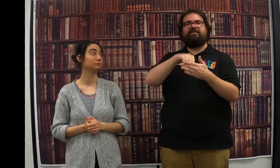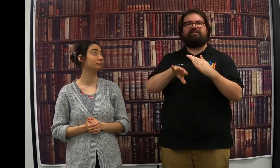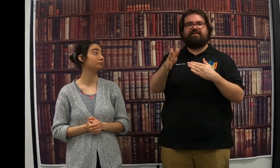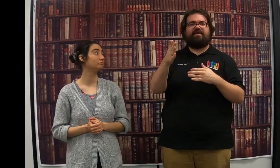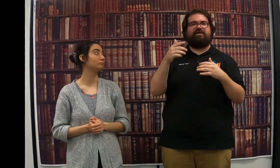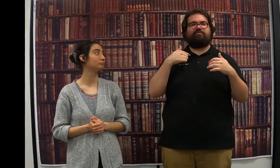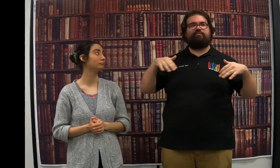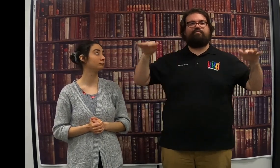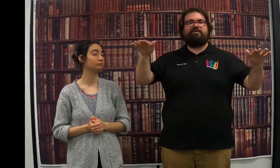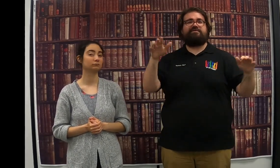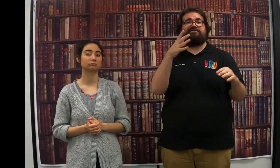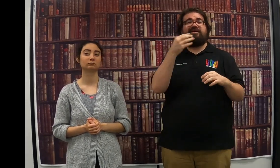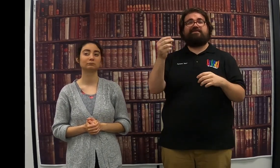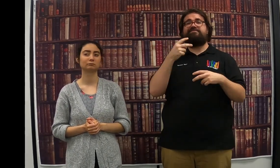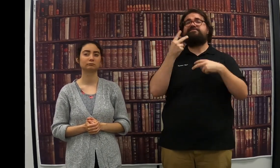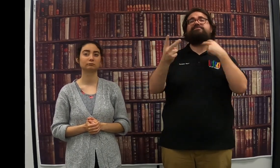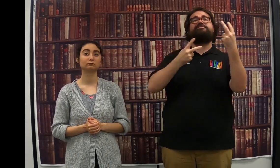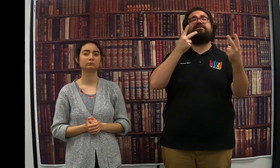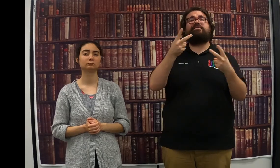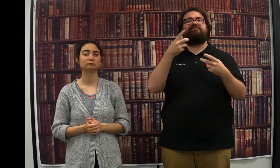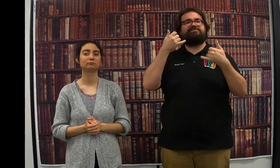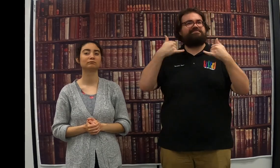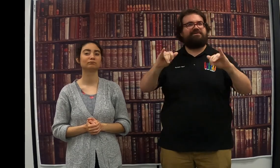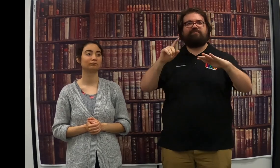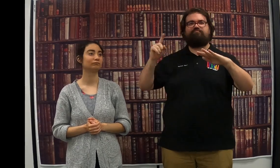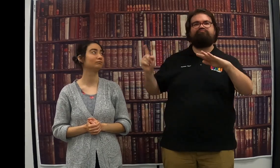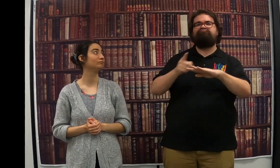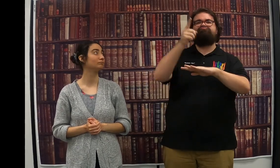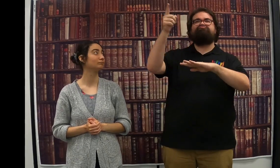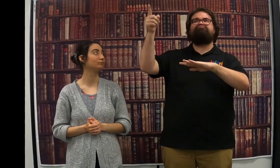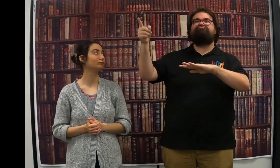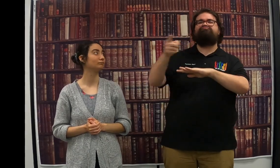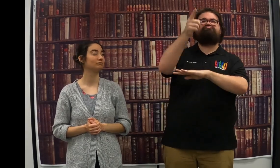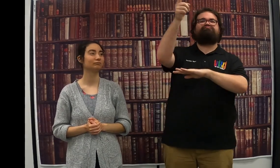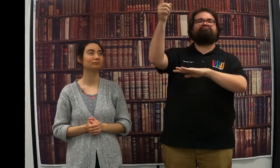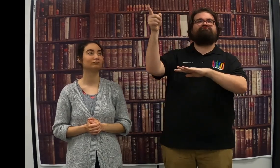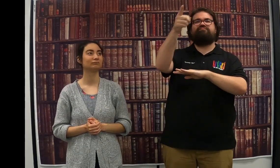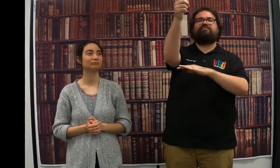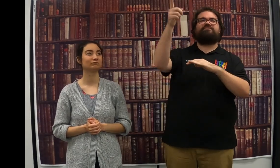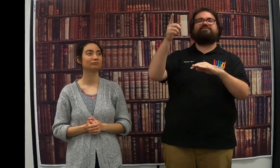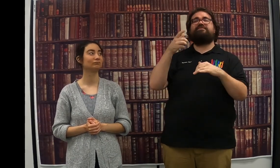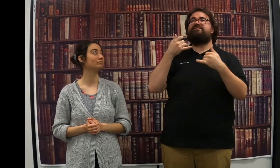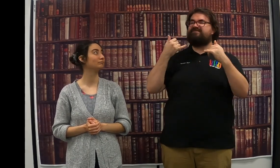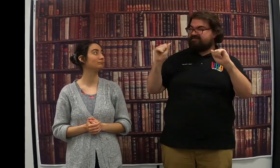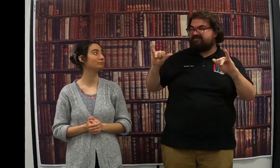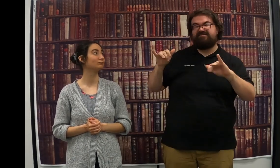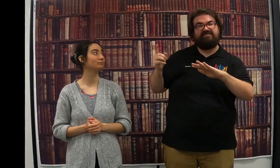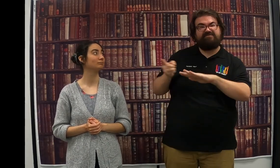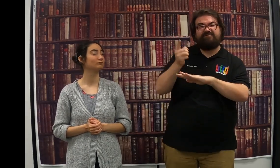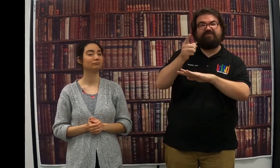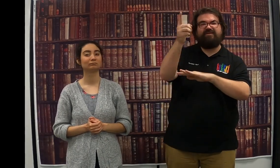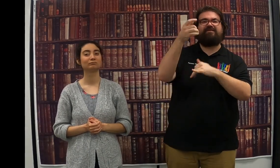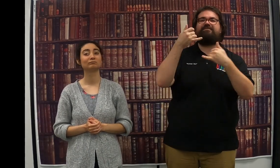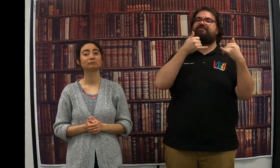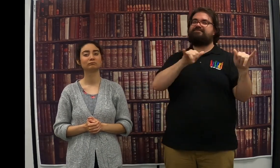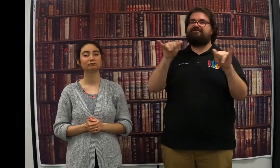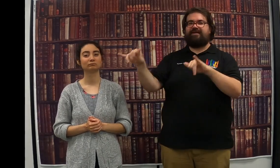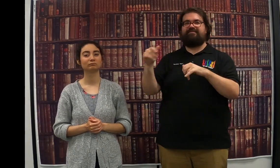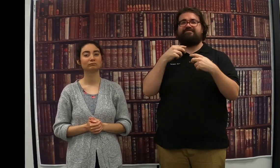blue deep thou wingest, and singing still dost soar, and soaring ever singest.